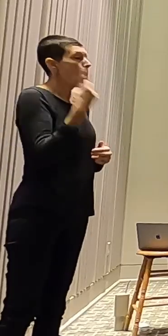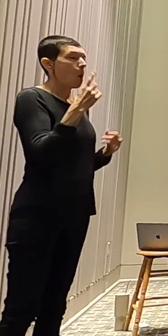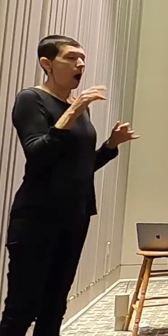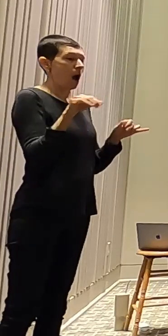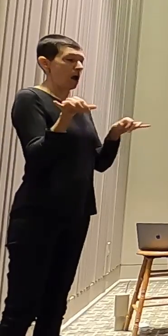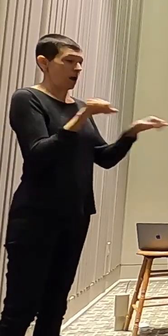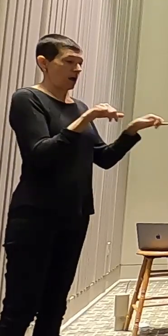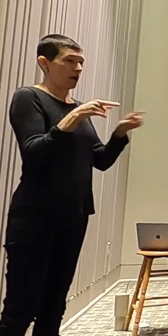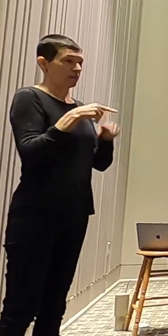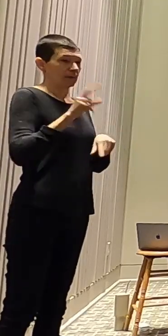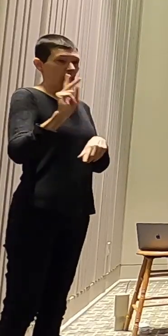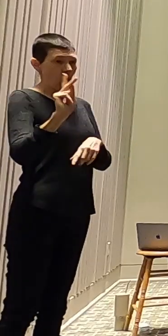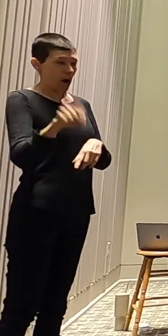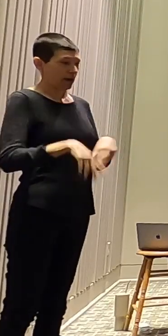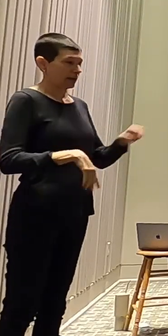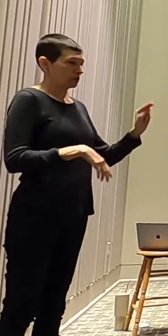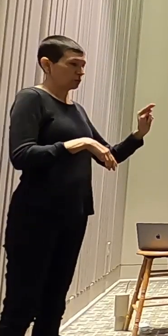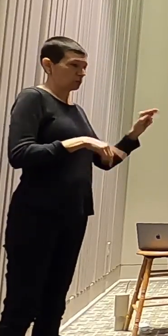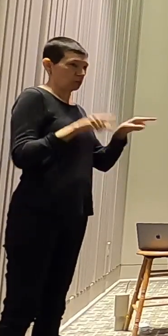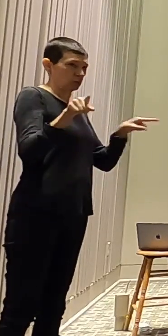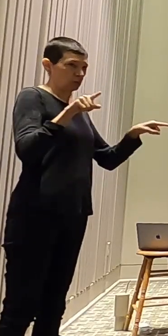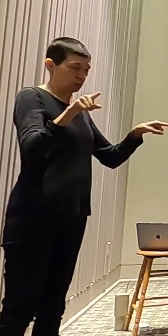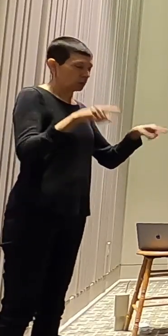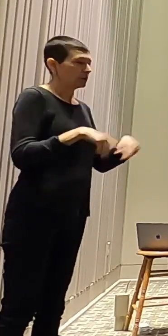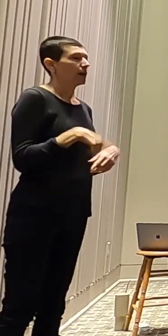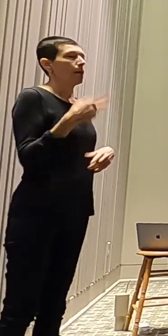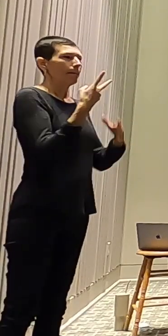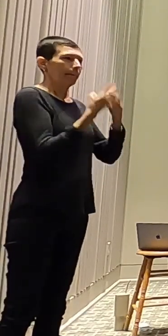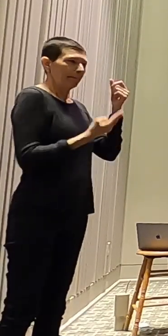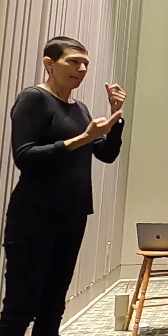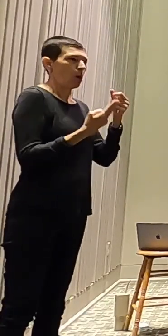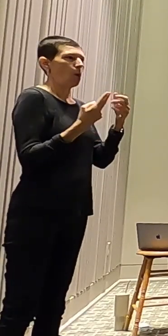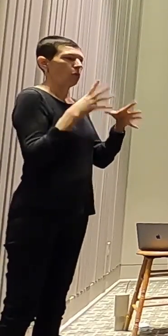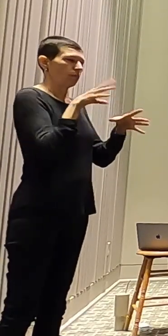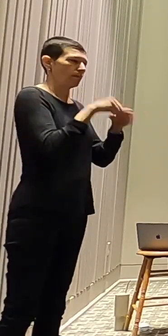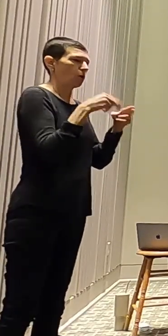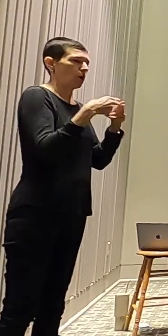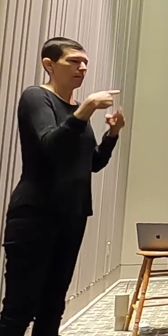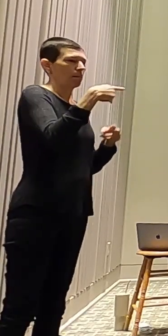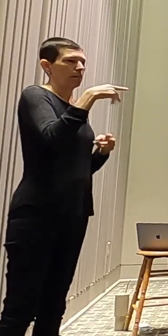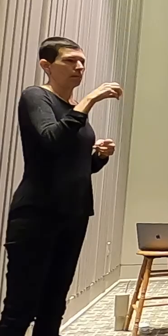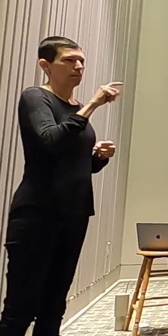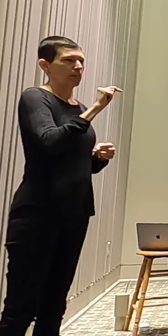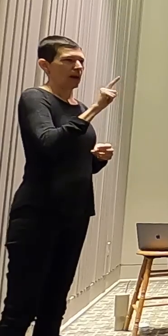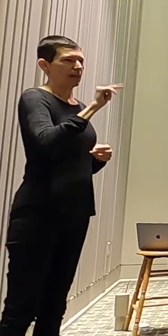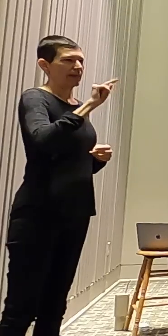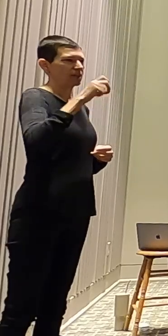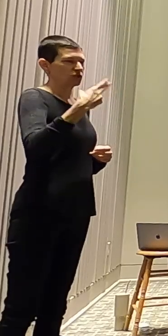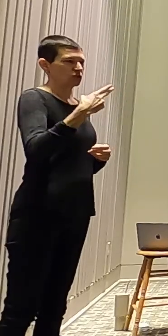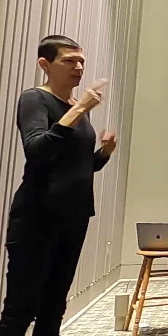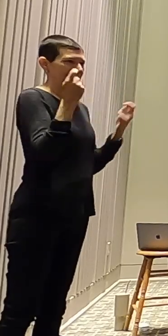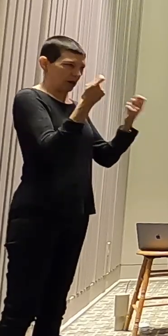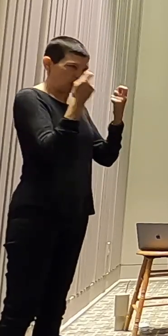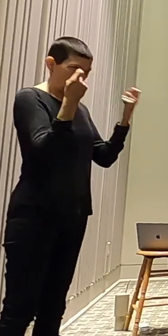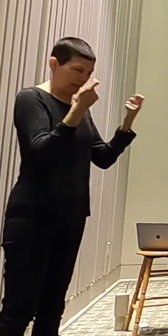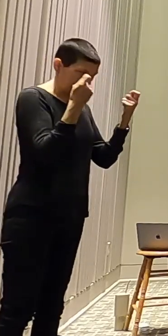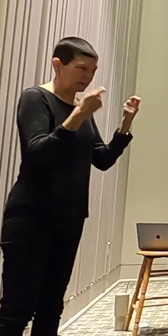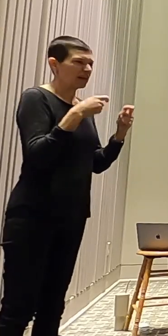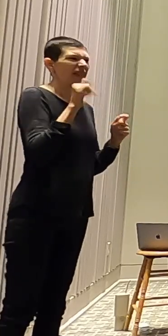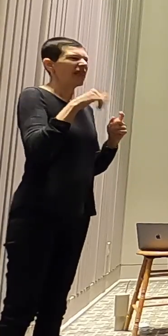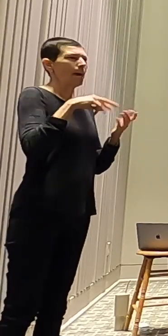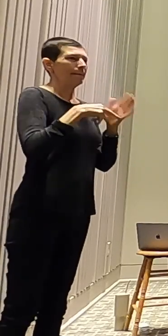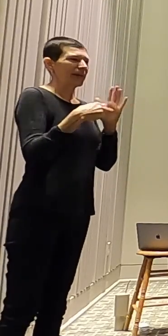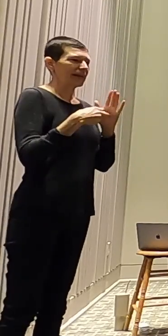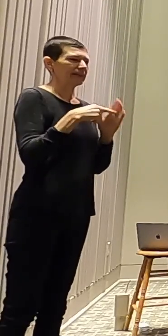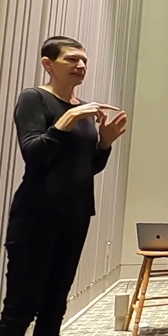commonalities between the Kwakwaka'wakw and the Nuu is that they both participate in what's known as a potlatch ceremony. So potlatch means